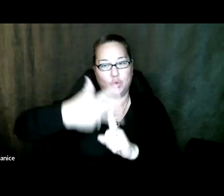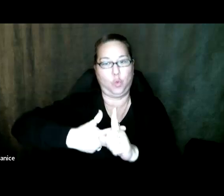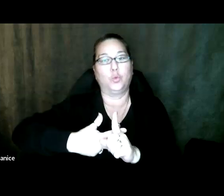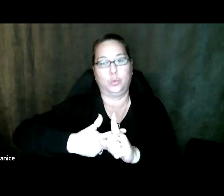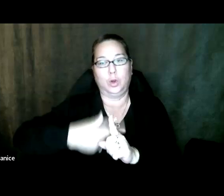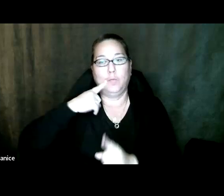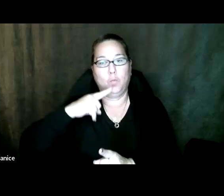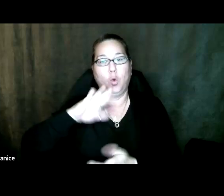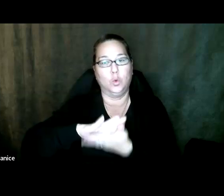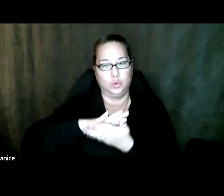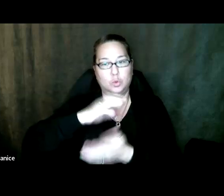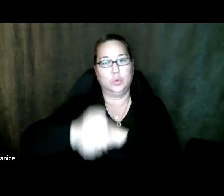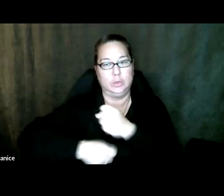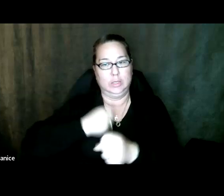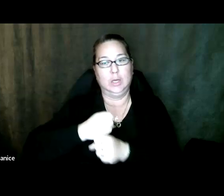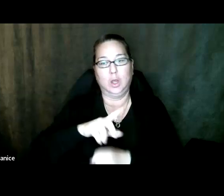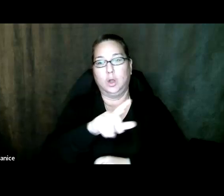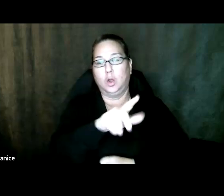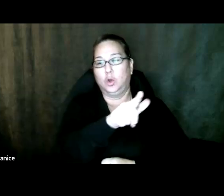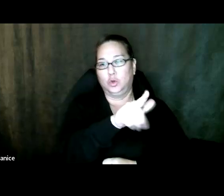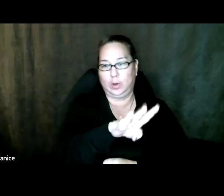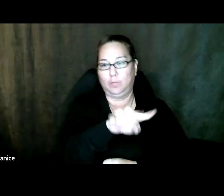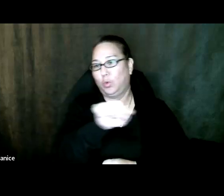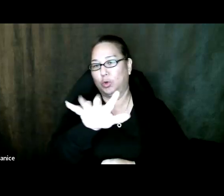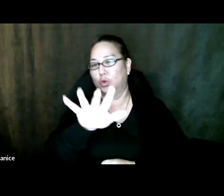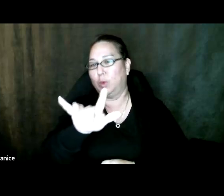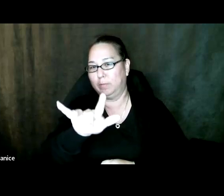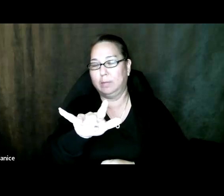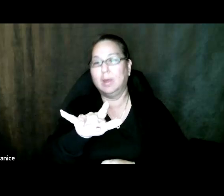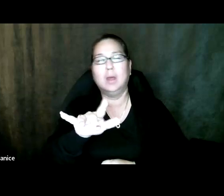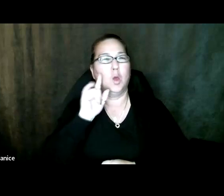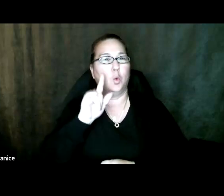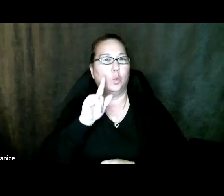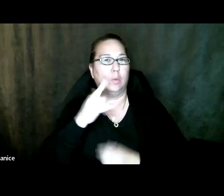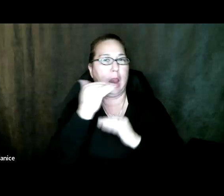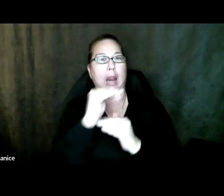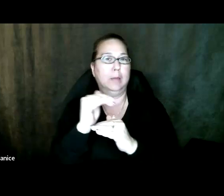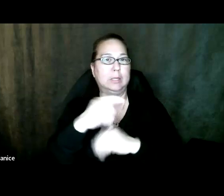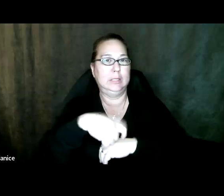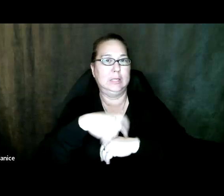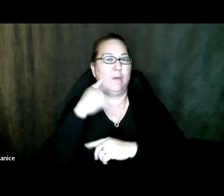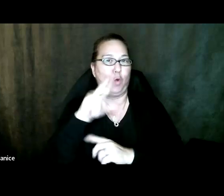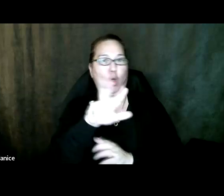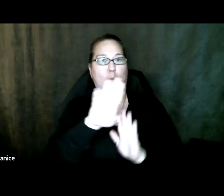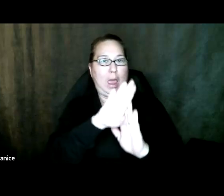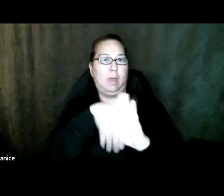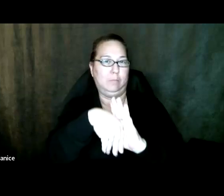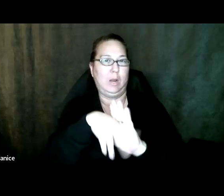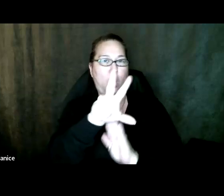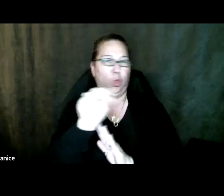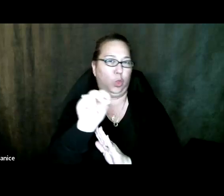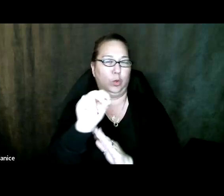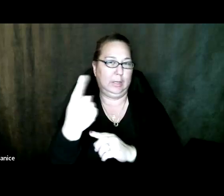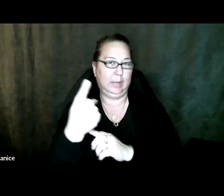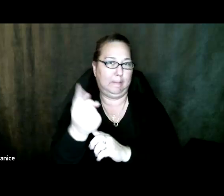2024-2025. Let's aim to keep the presentation within 30 minutes, and I will now turn it over to Dr. Chen. Thank